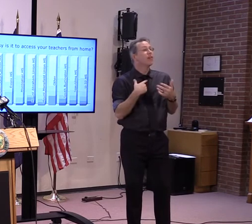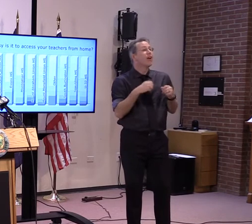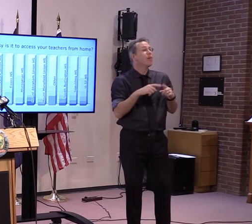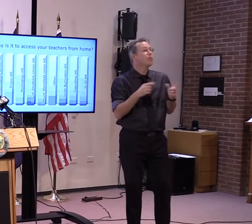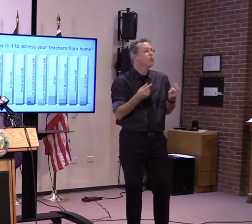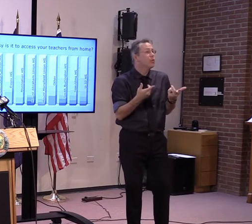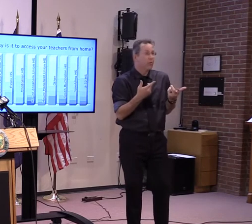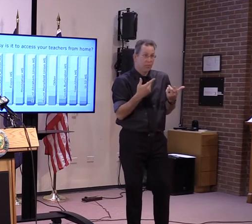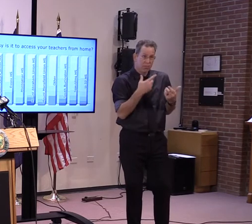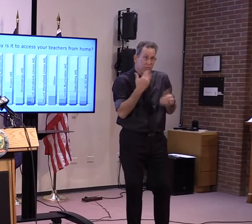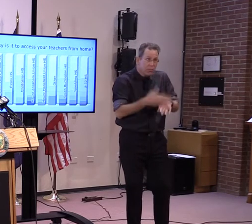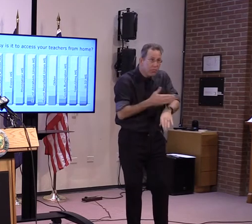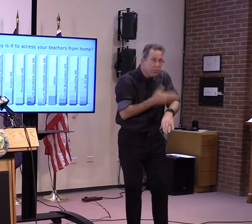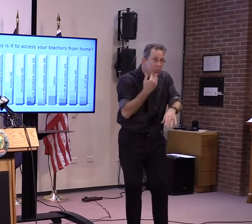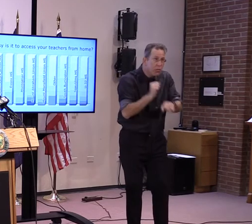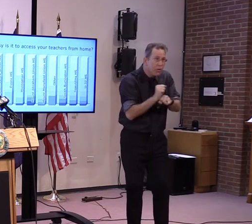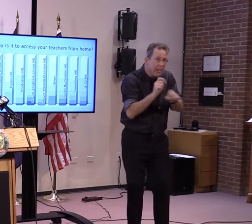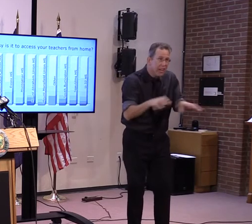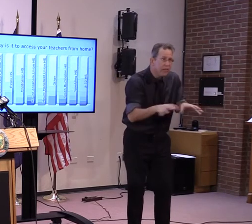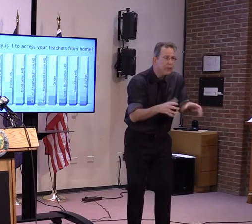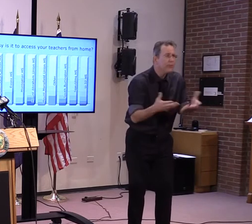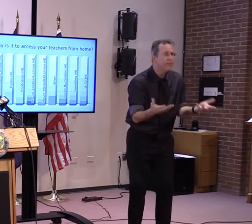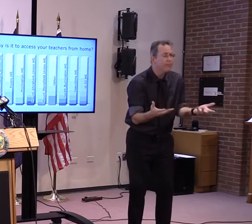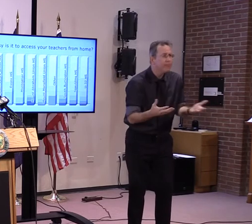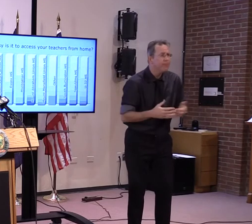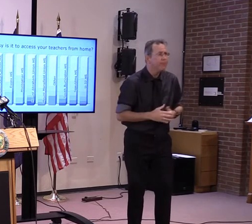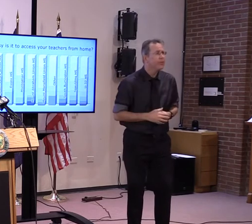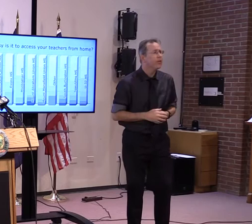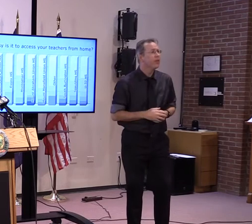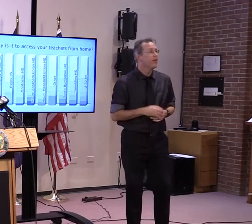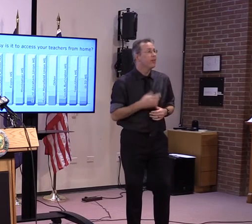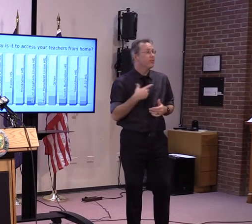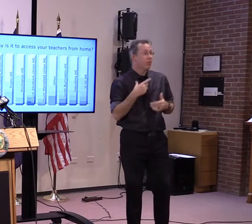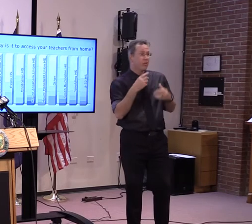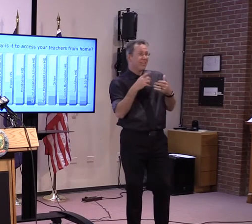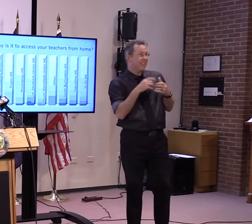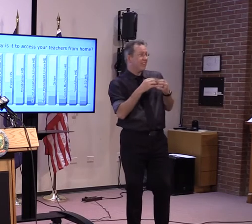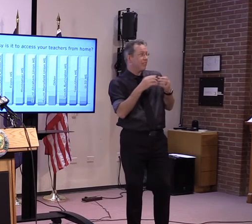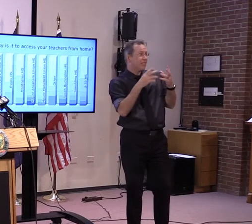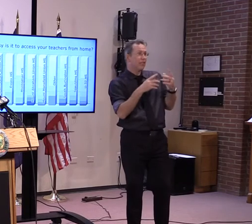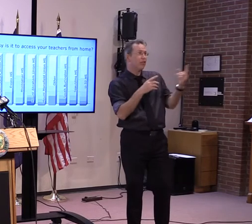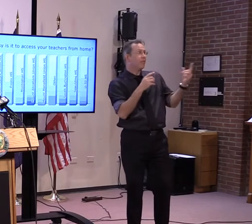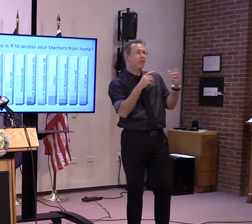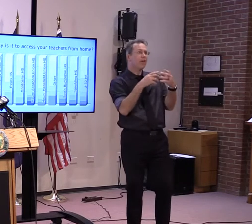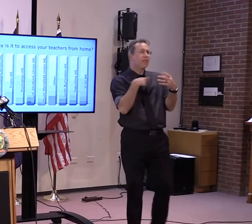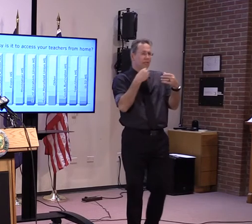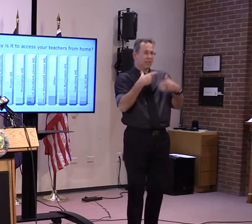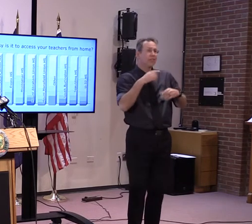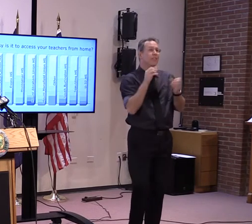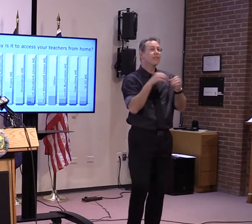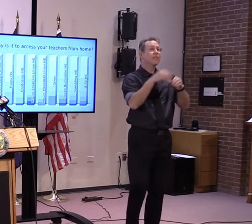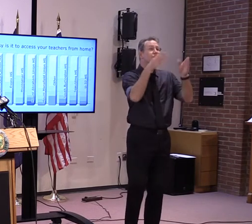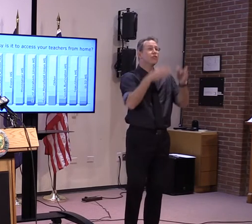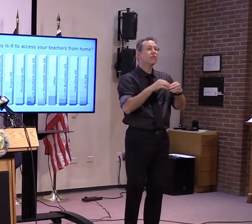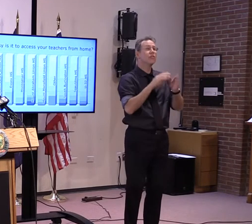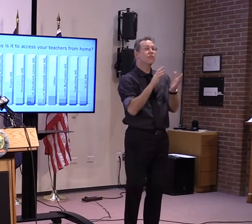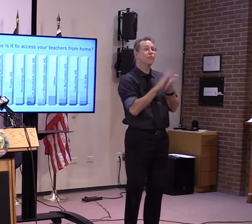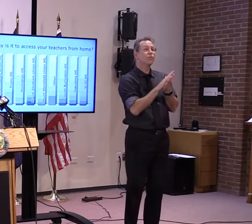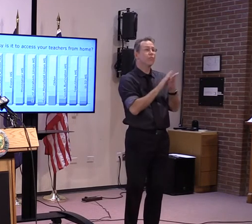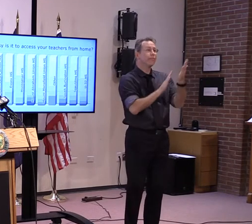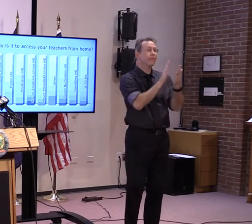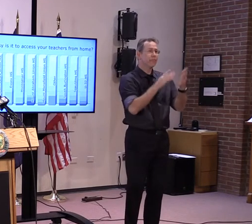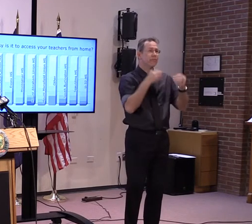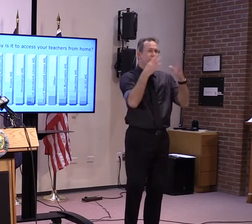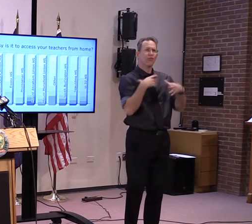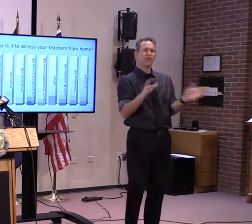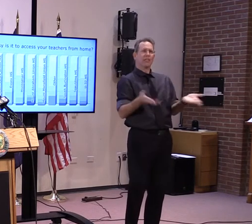have the in-person learning, we don't have the teachers around 24/7 to answer all the questions that we have. And sometimes, you know, we're too